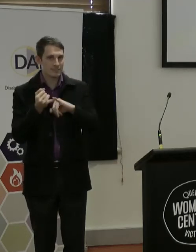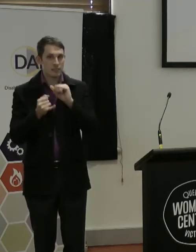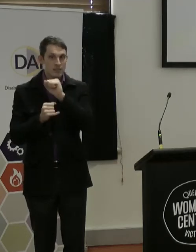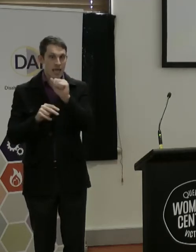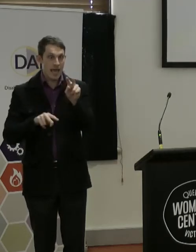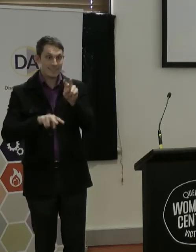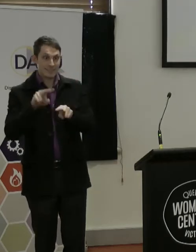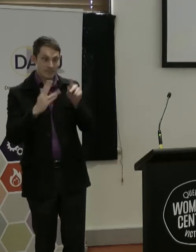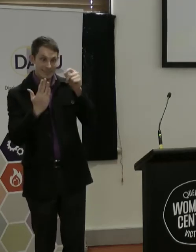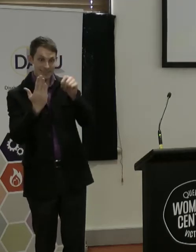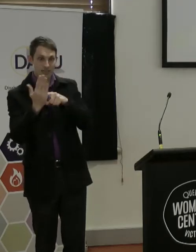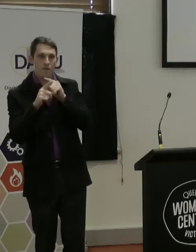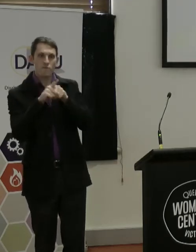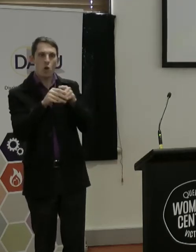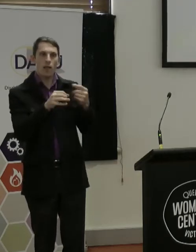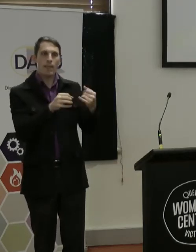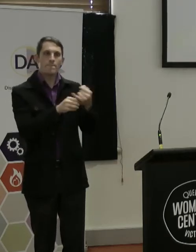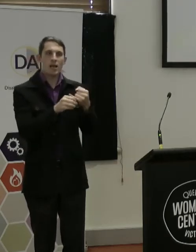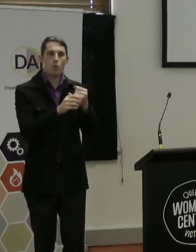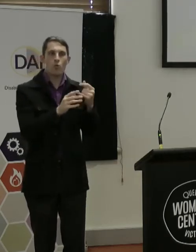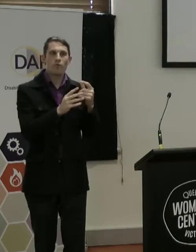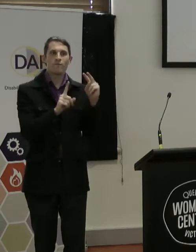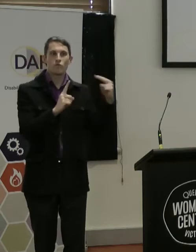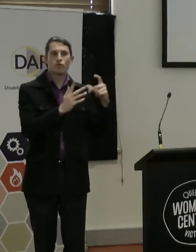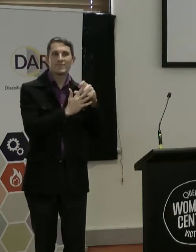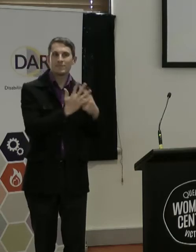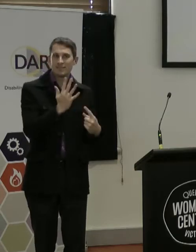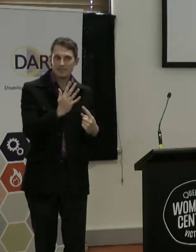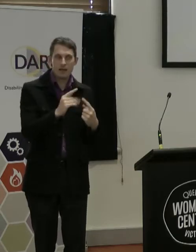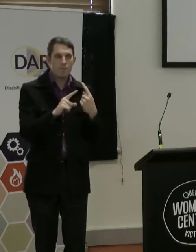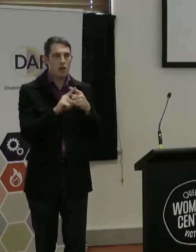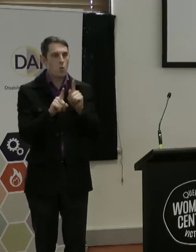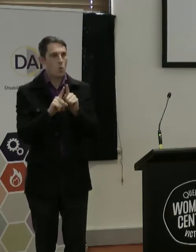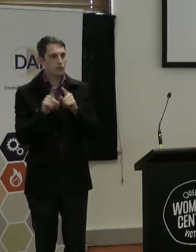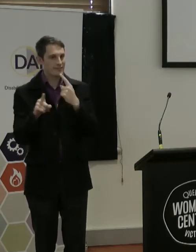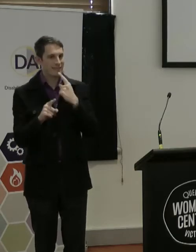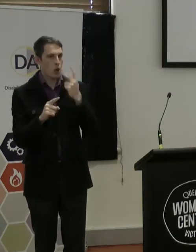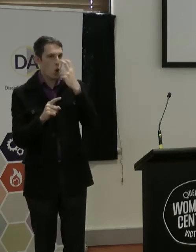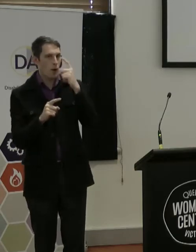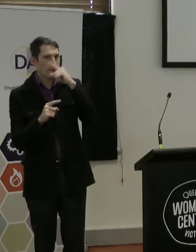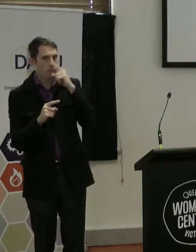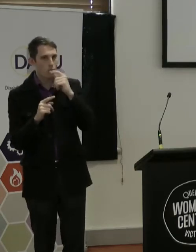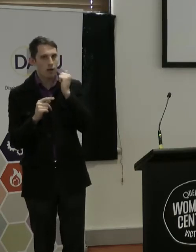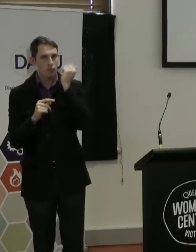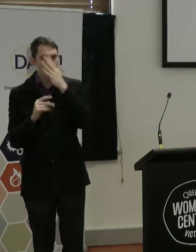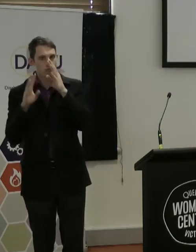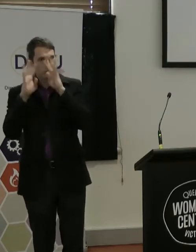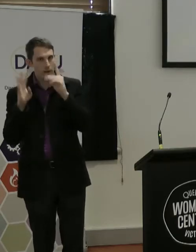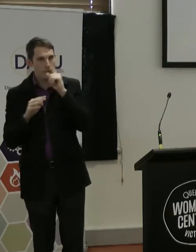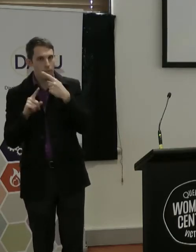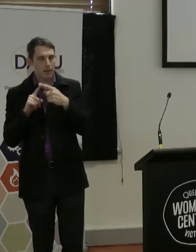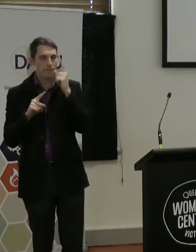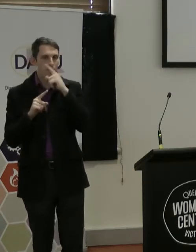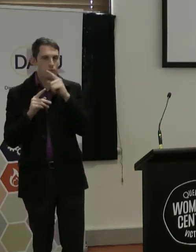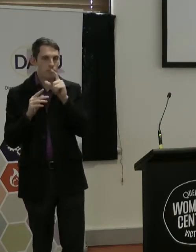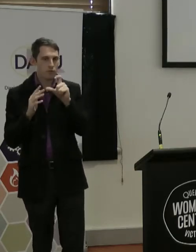around a very medicalised model of need, and the fact that older people, Aboriginal and Torres Strait Islander people, people from culturally